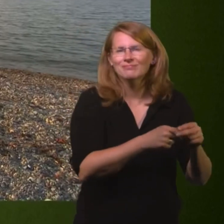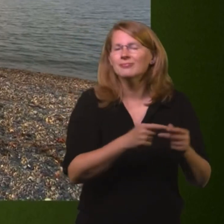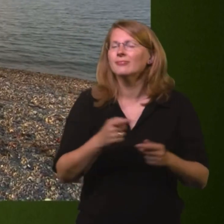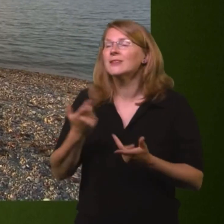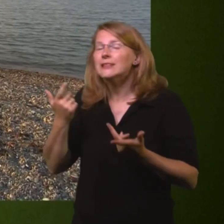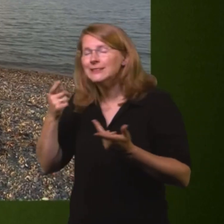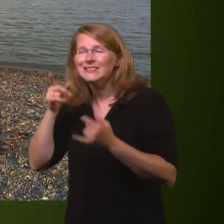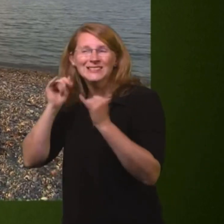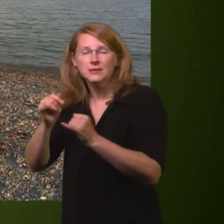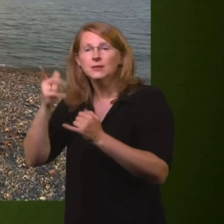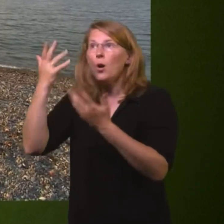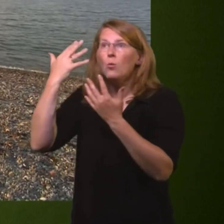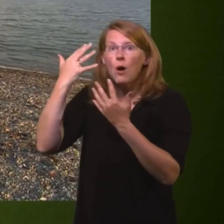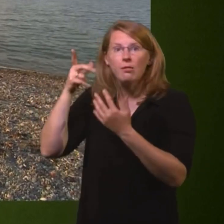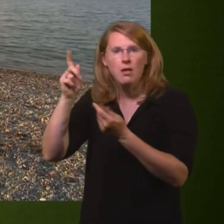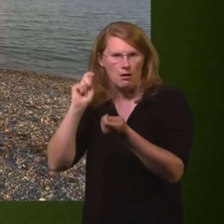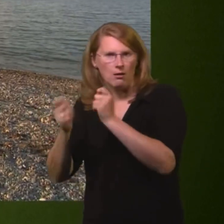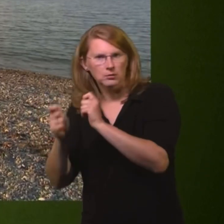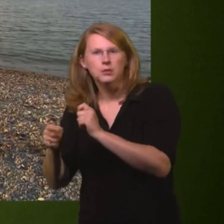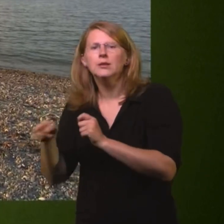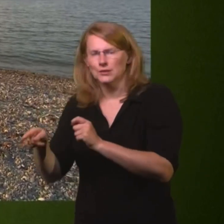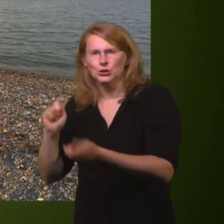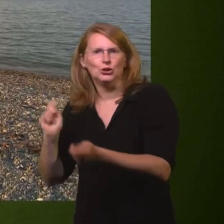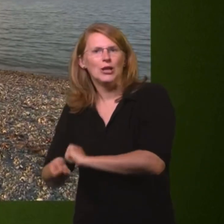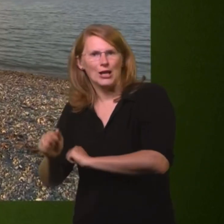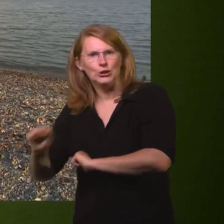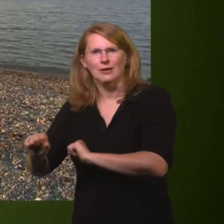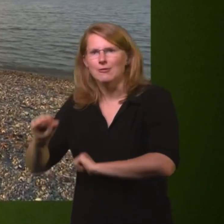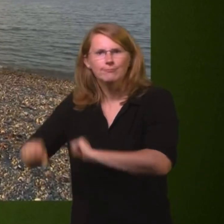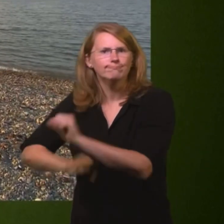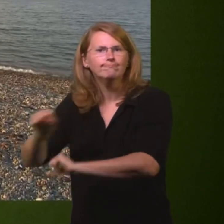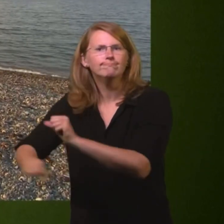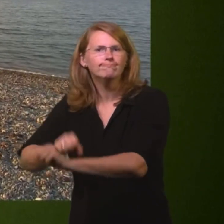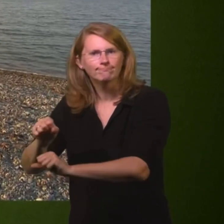fortunes inextricably linked by climate change, changing climate.